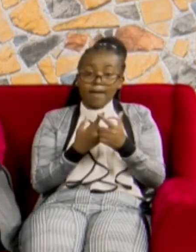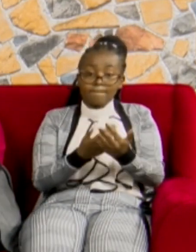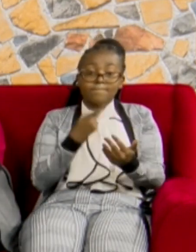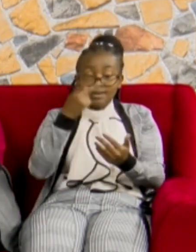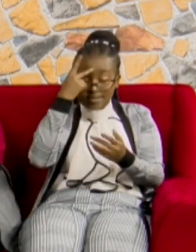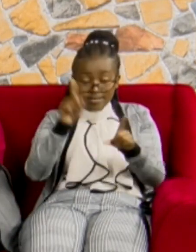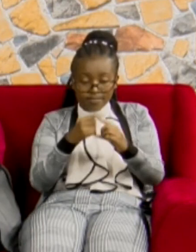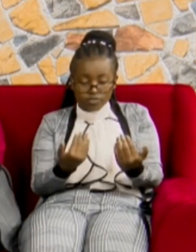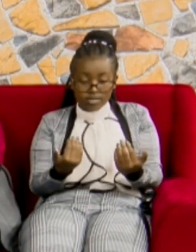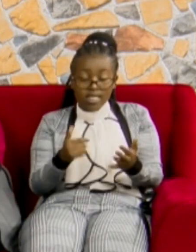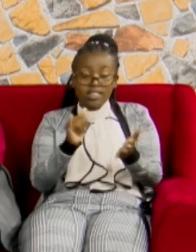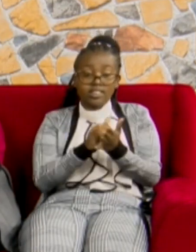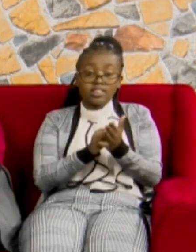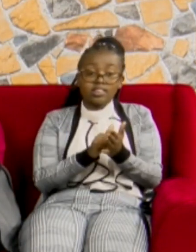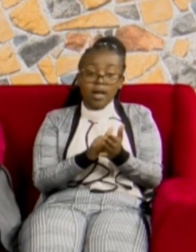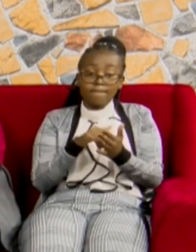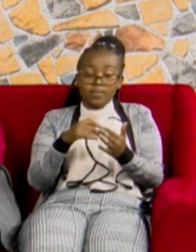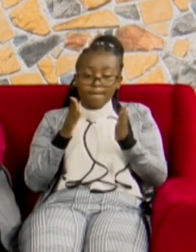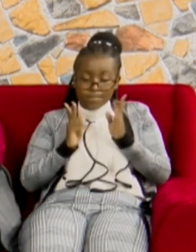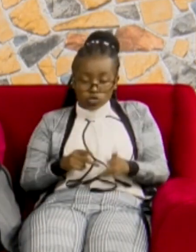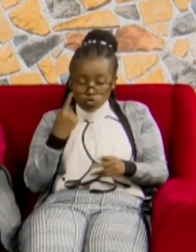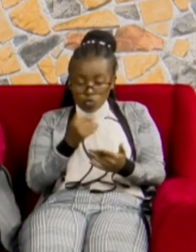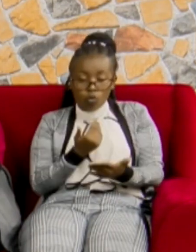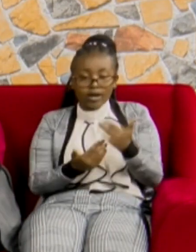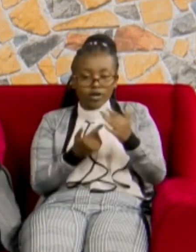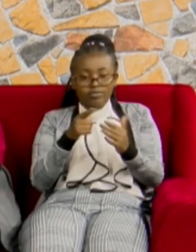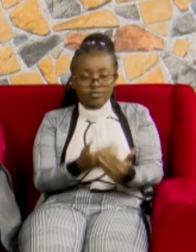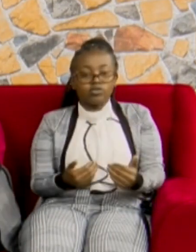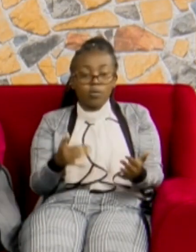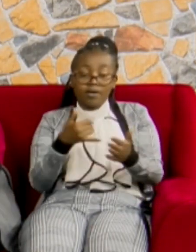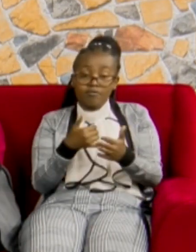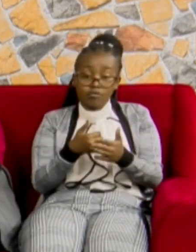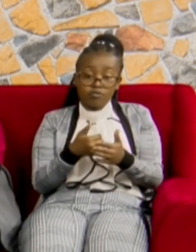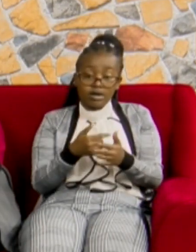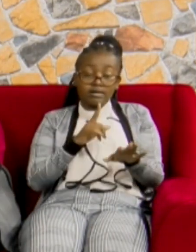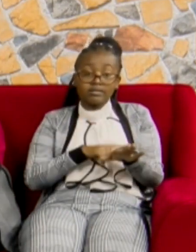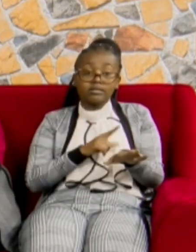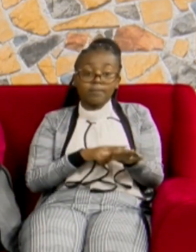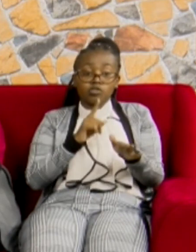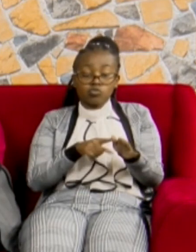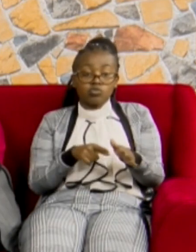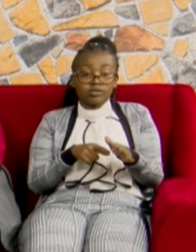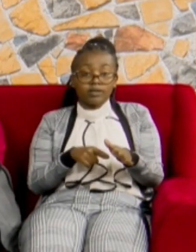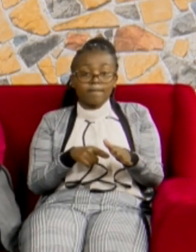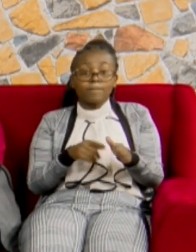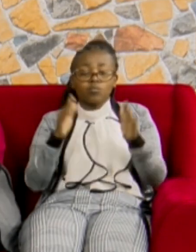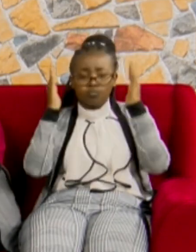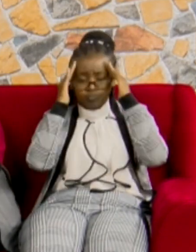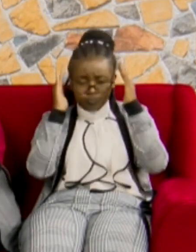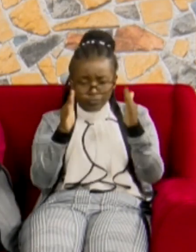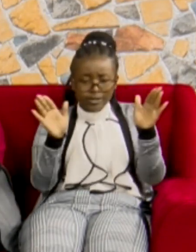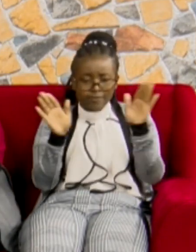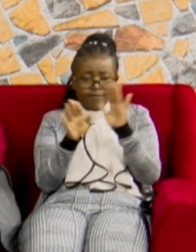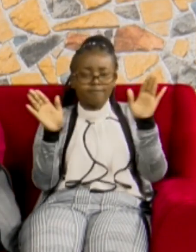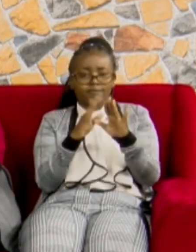and plus even that nanny who takes care of your child also needs to be involved, because time is what counts. You need to pay attention to